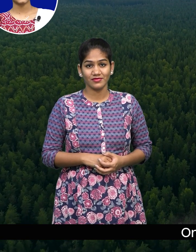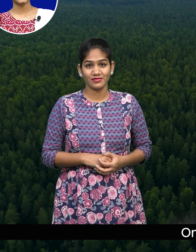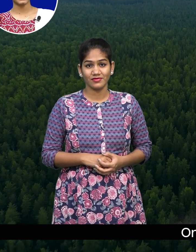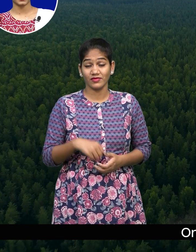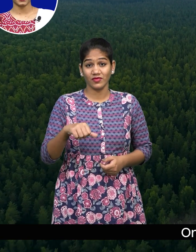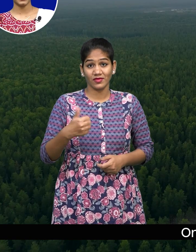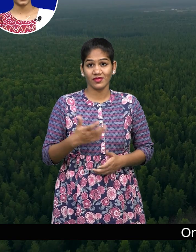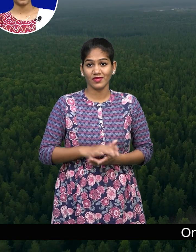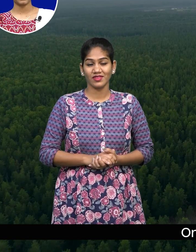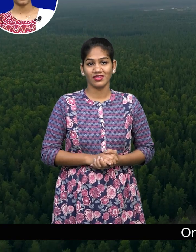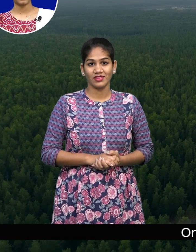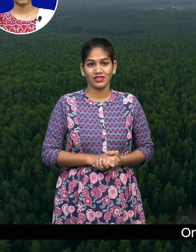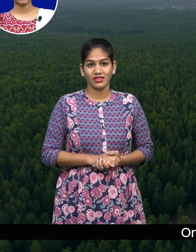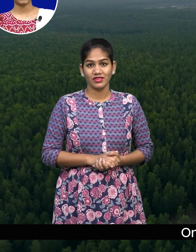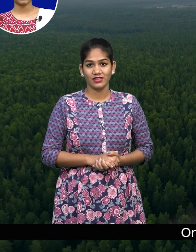On the other hand,